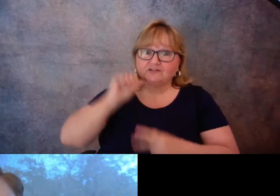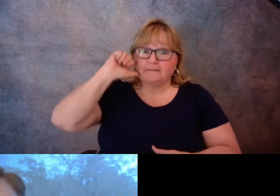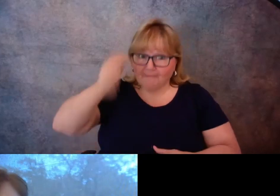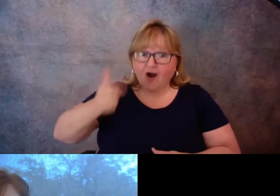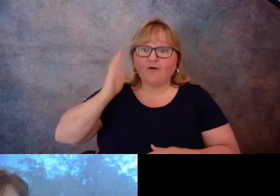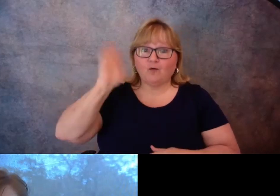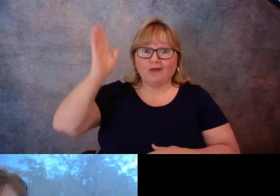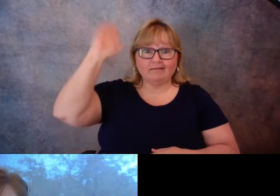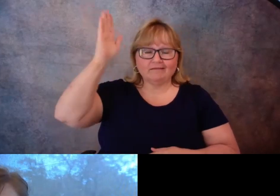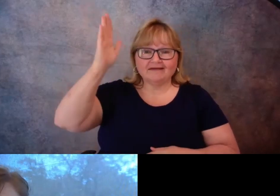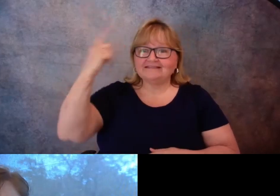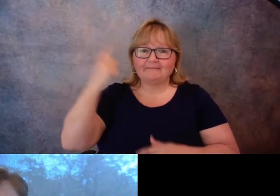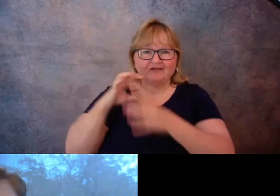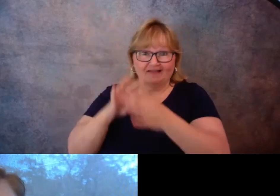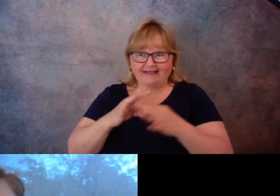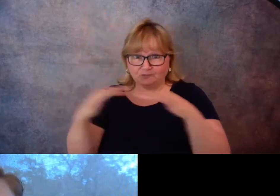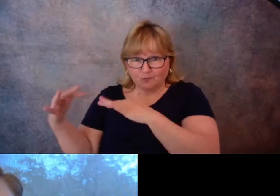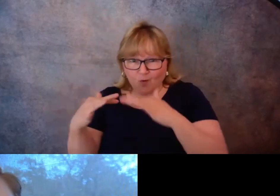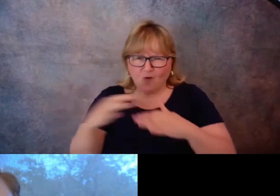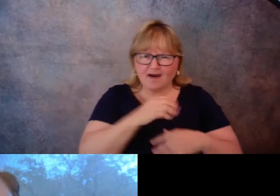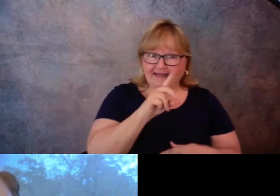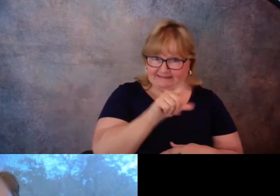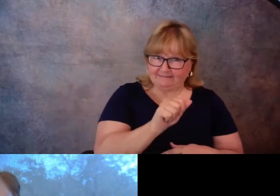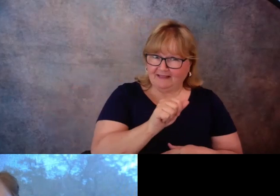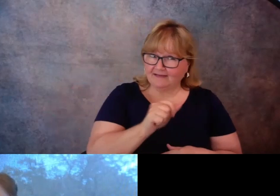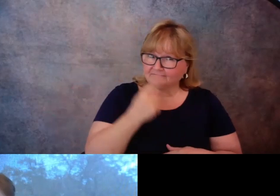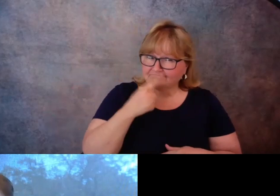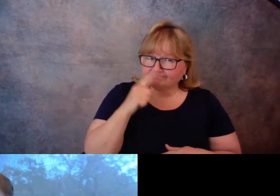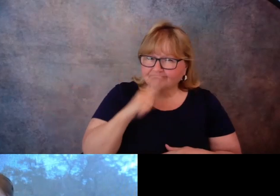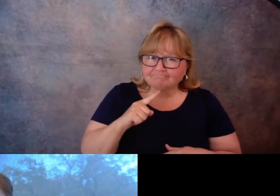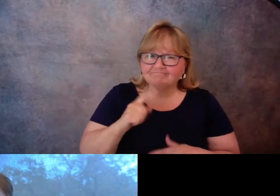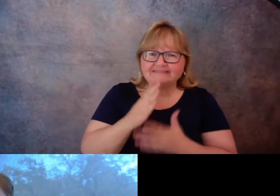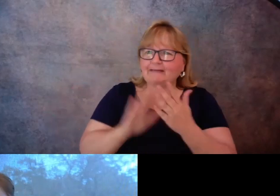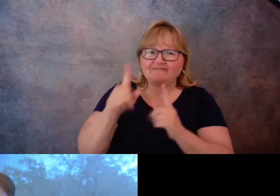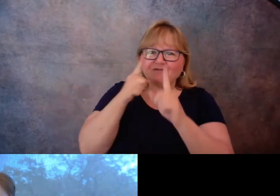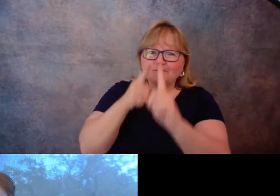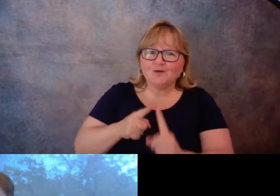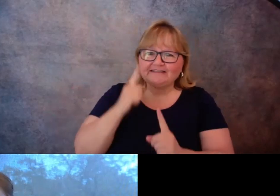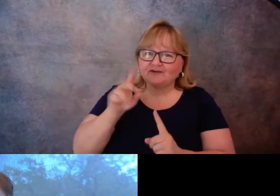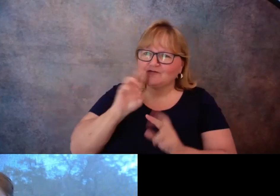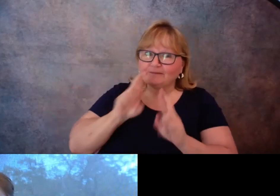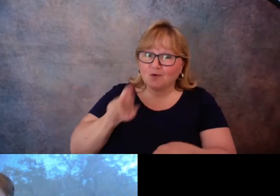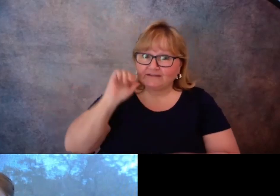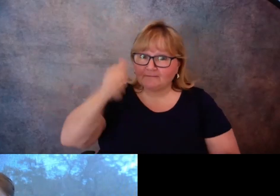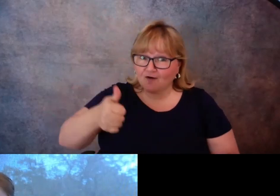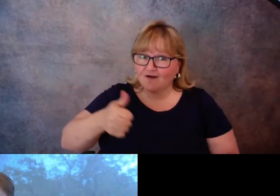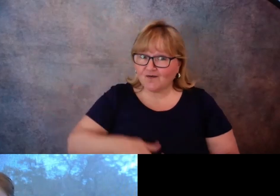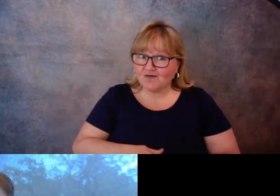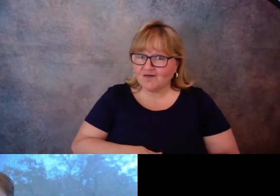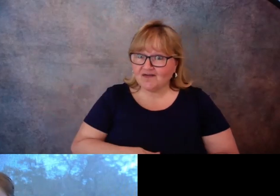armed conflict and disabilities. Is that correct? Could you highlight some of the key points of your report that you'll be sharing tomorrow?